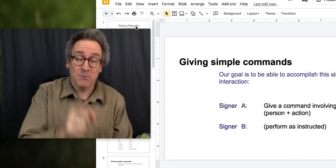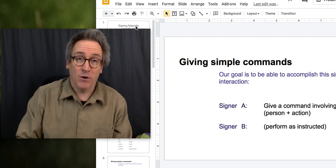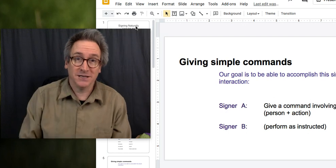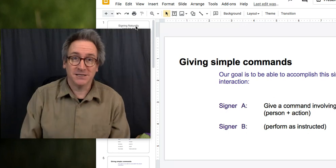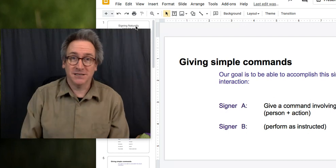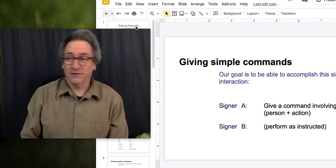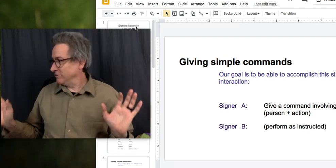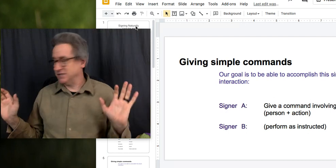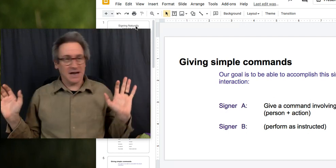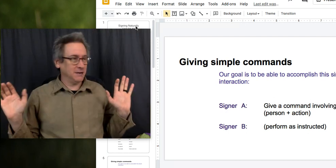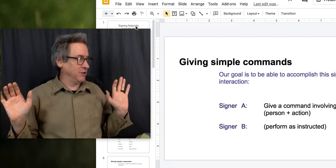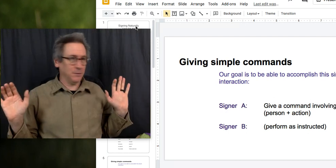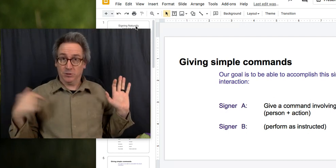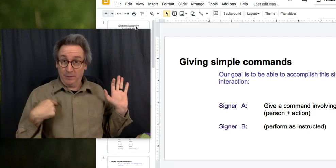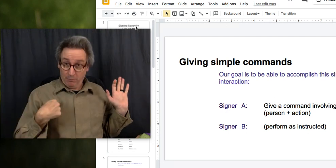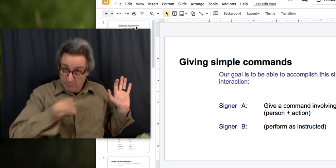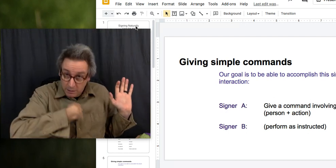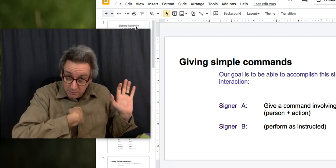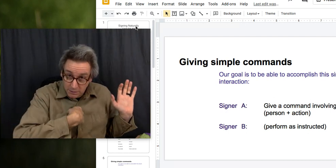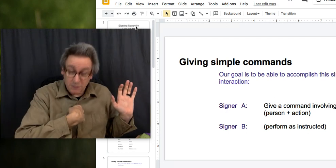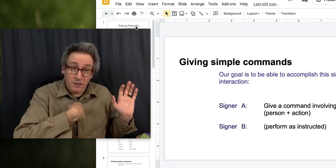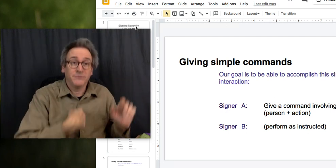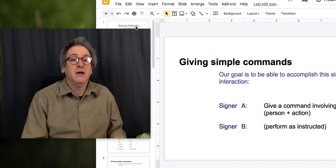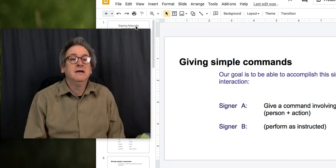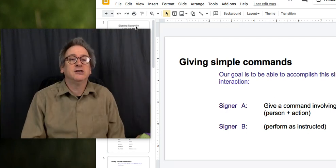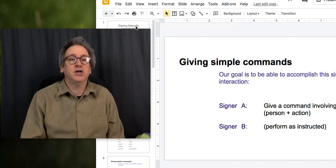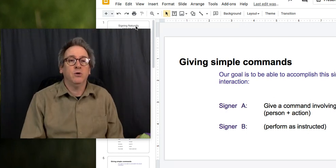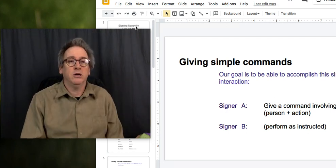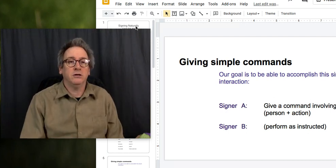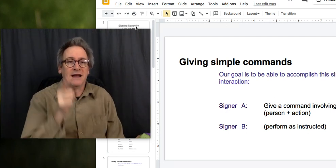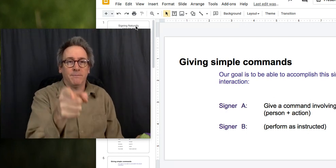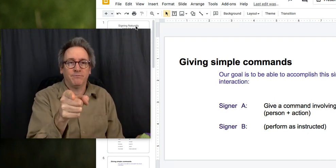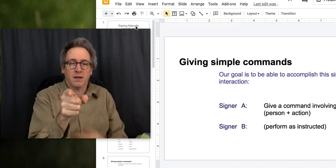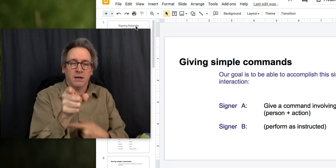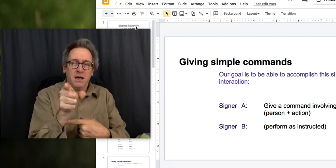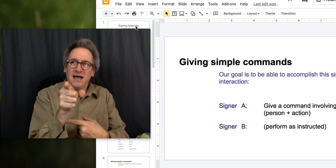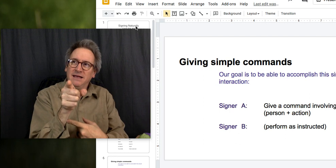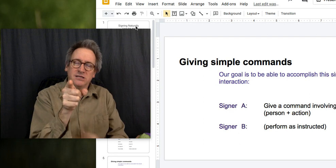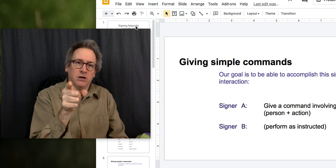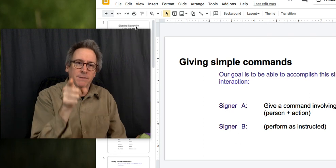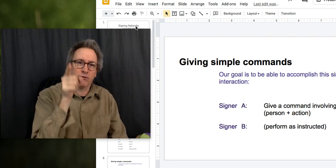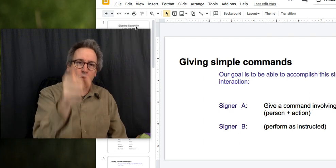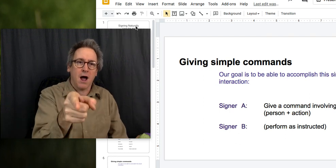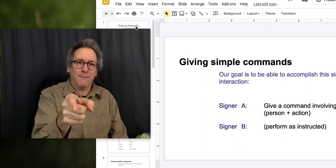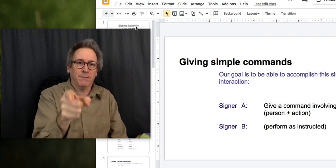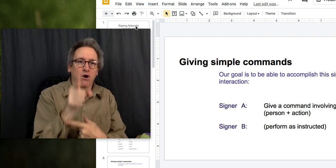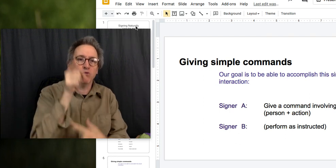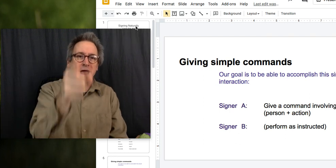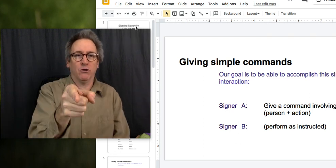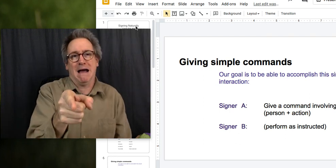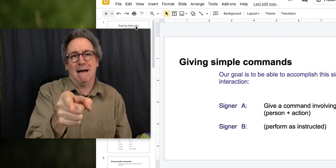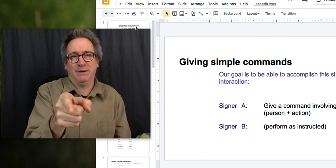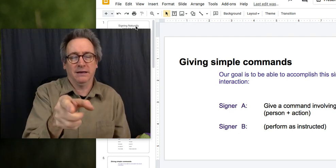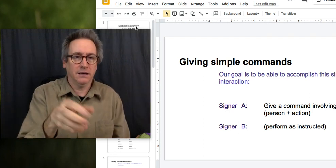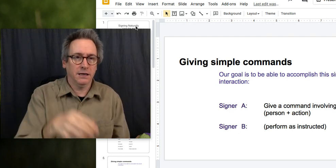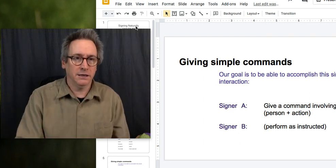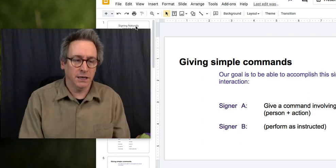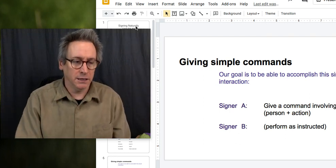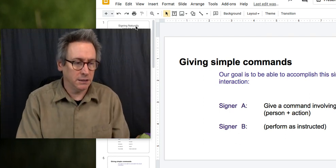someone points. If you're standing by other people, you mean me? So that, I think it's called a pronoun